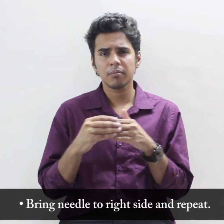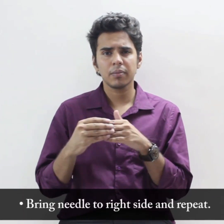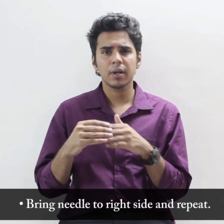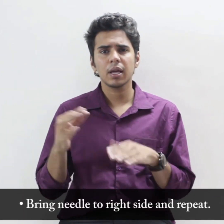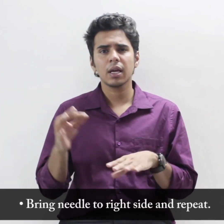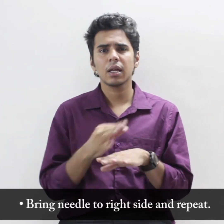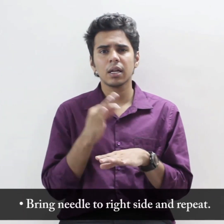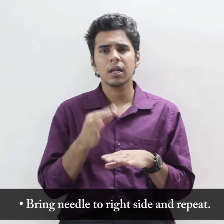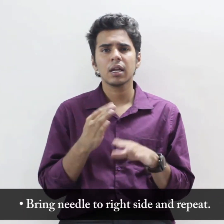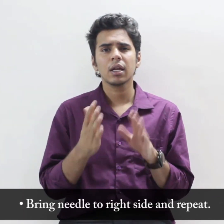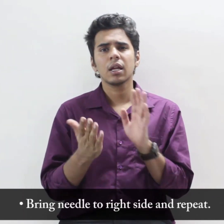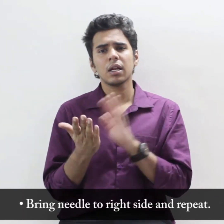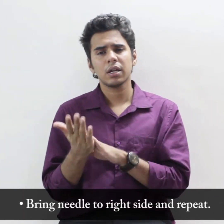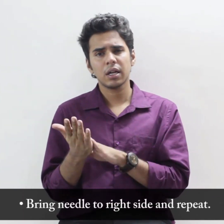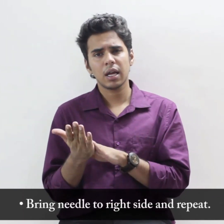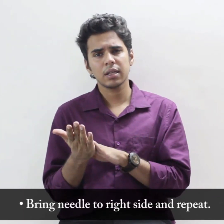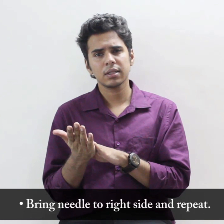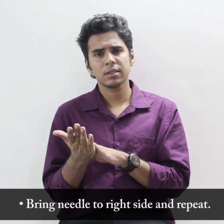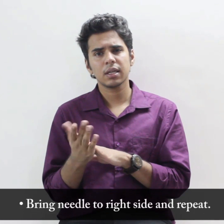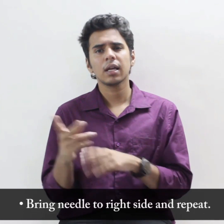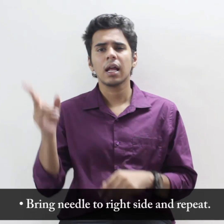Bring needle to right side and repeat.